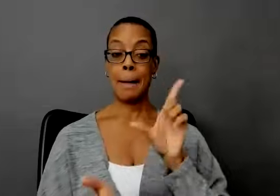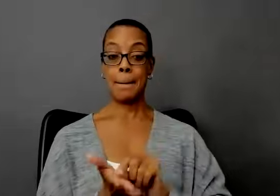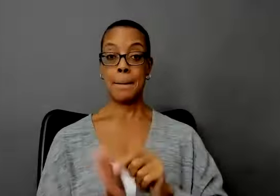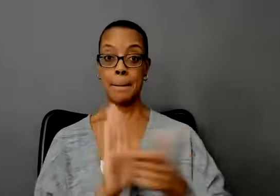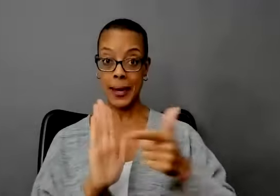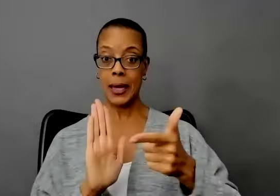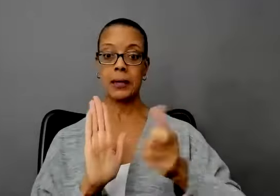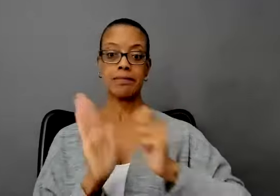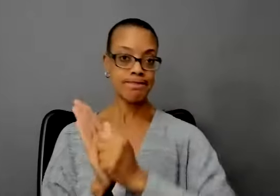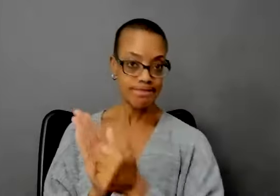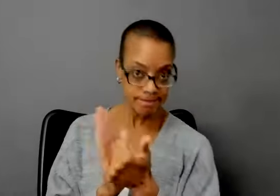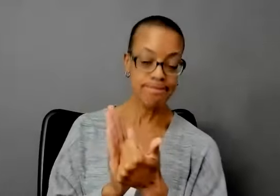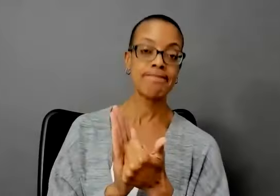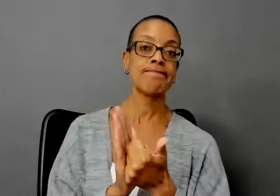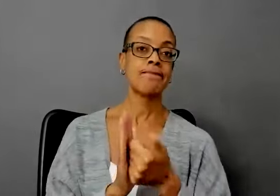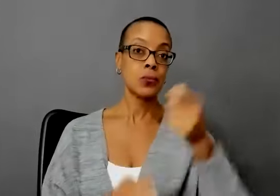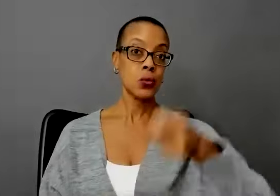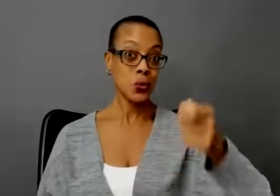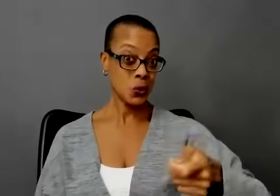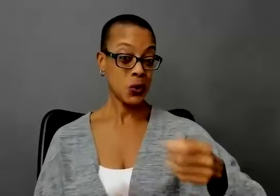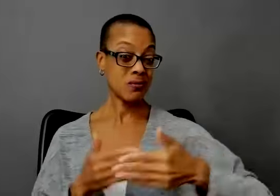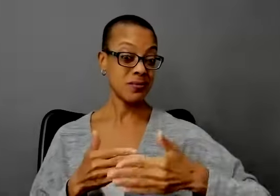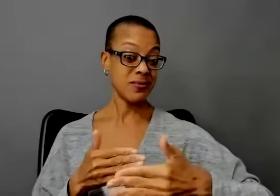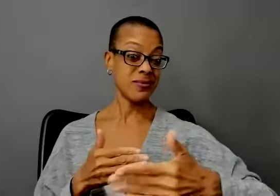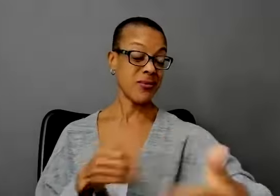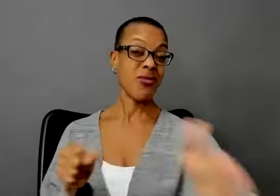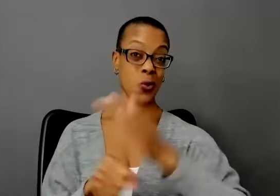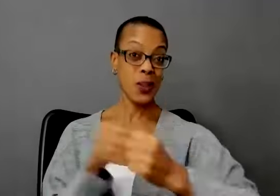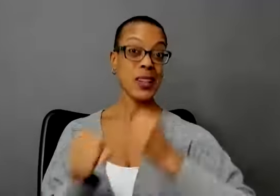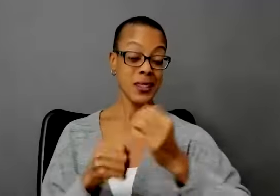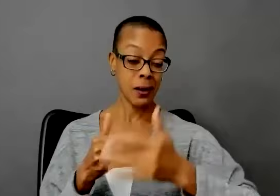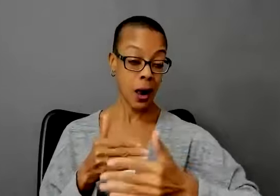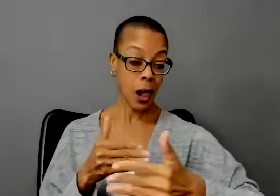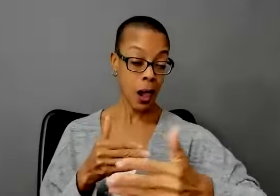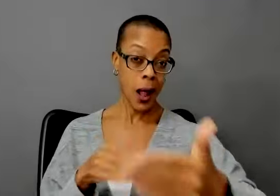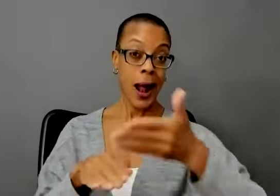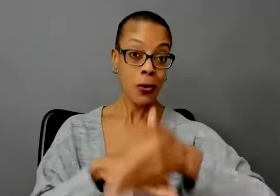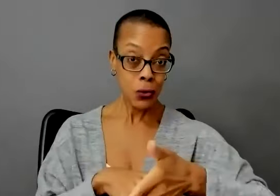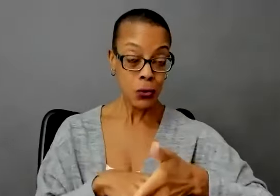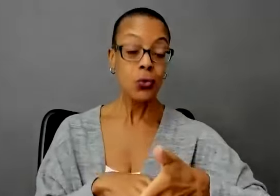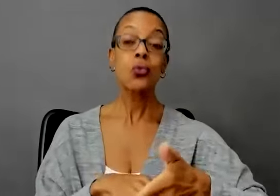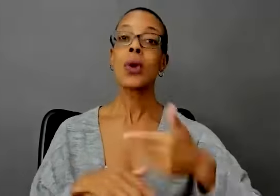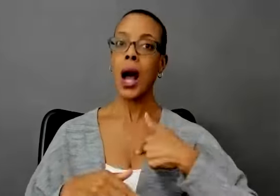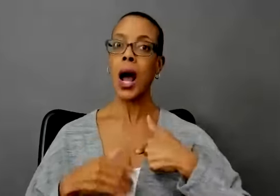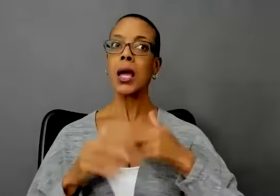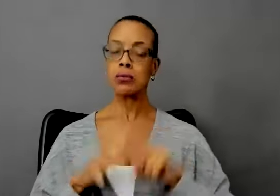in court, and for almost an entire year after, I began sketching out the